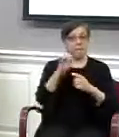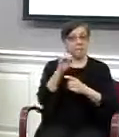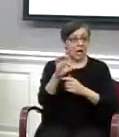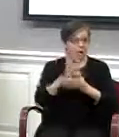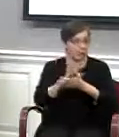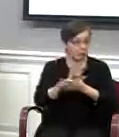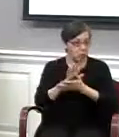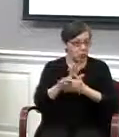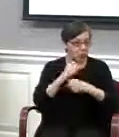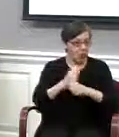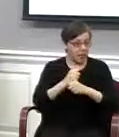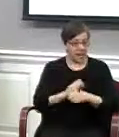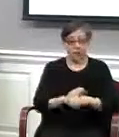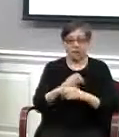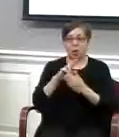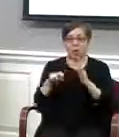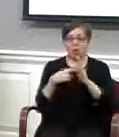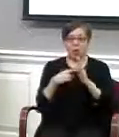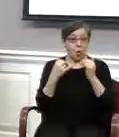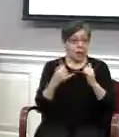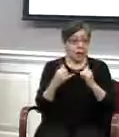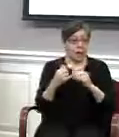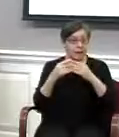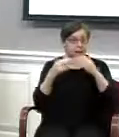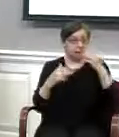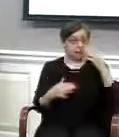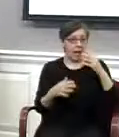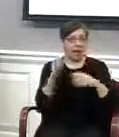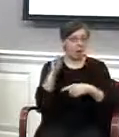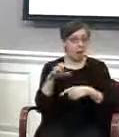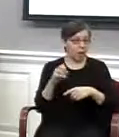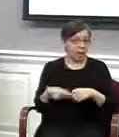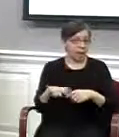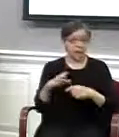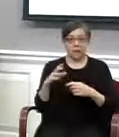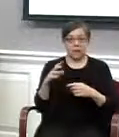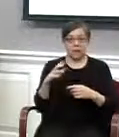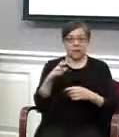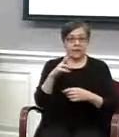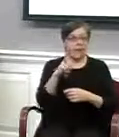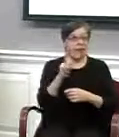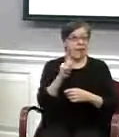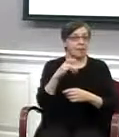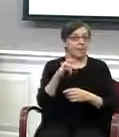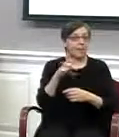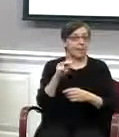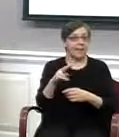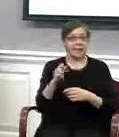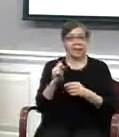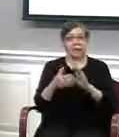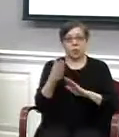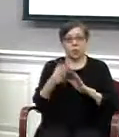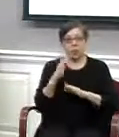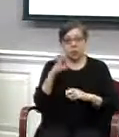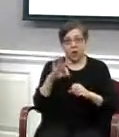making, and so on, role playing. I could go on, campaigning, fundraising, and so on. So,